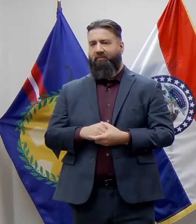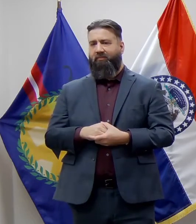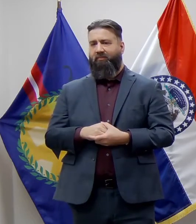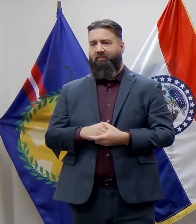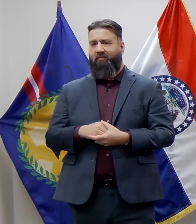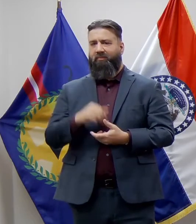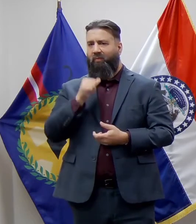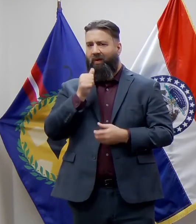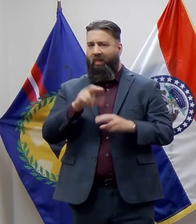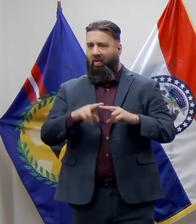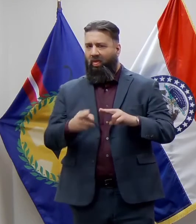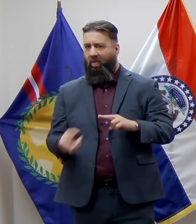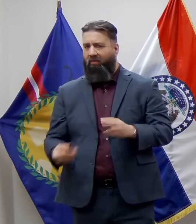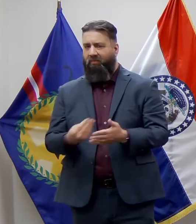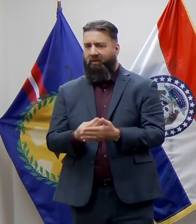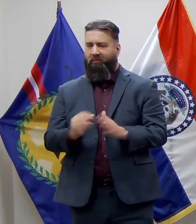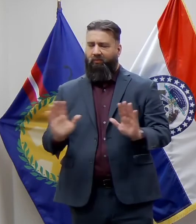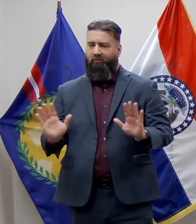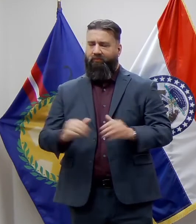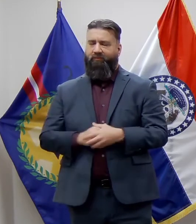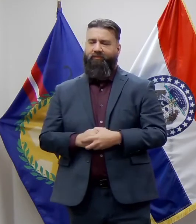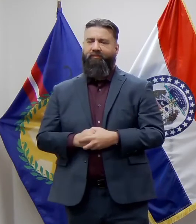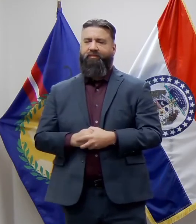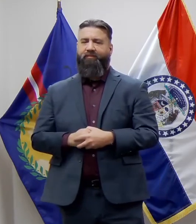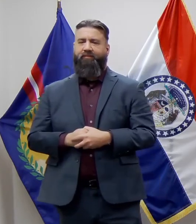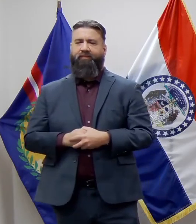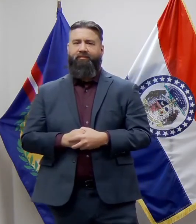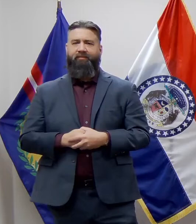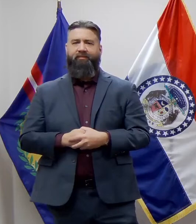we're not losing money in the trust.